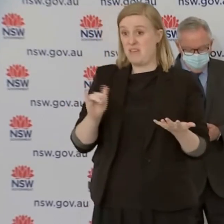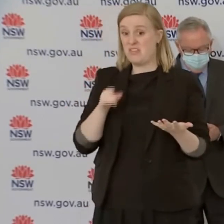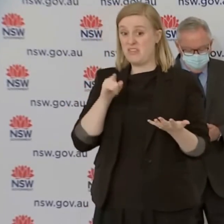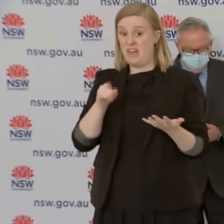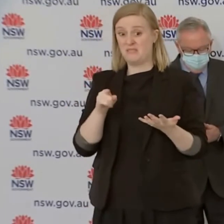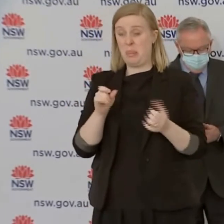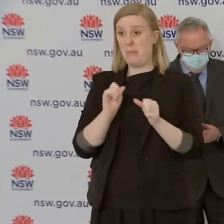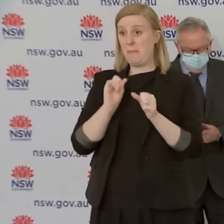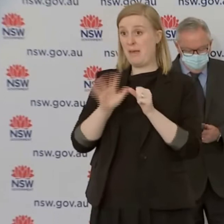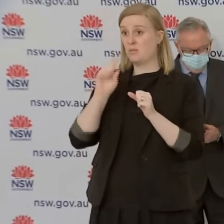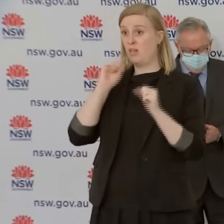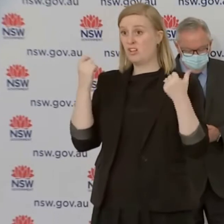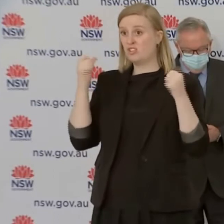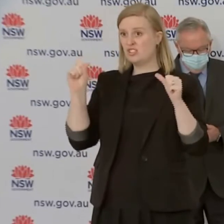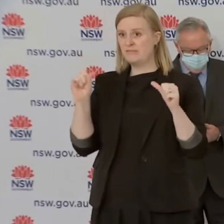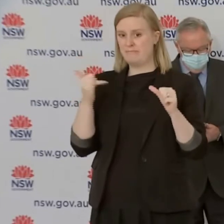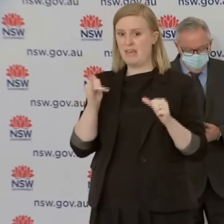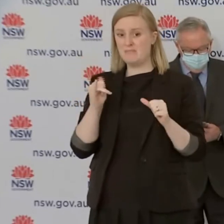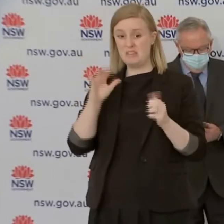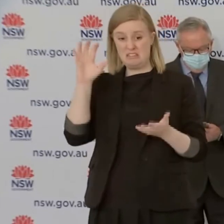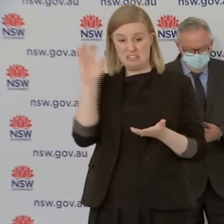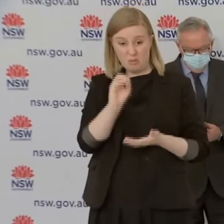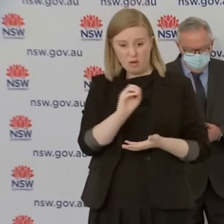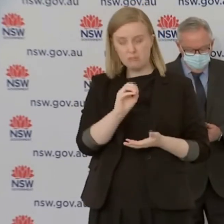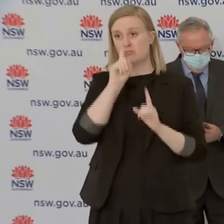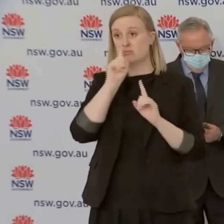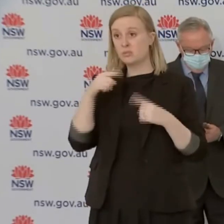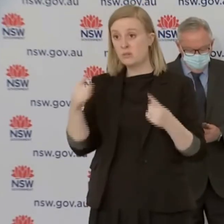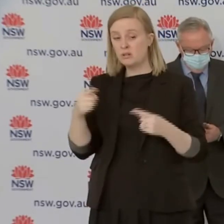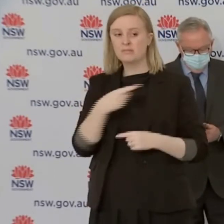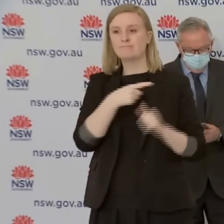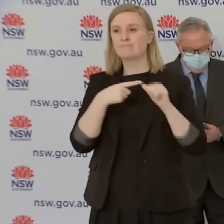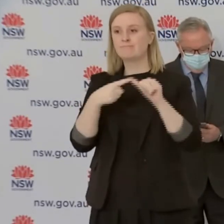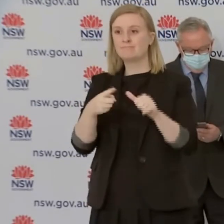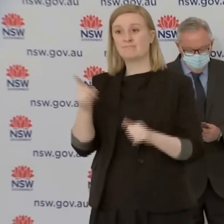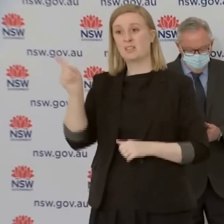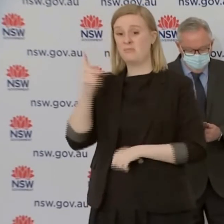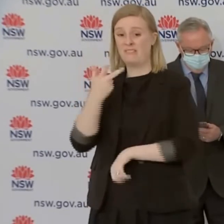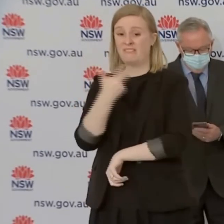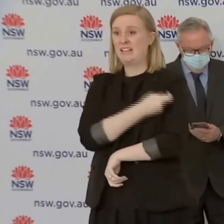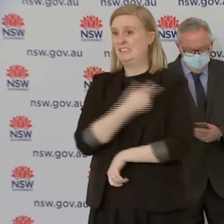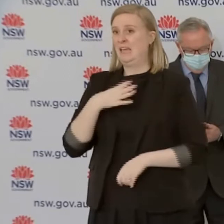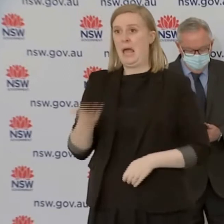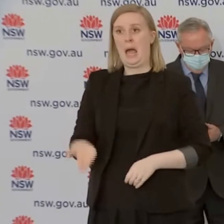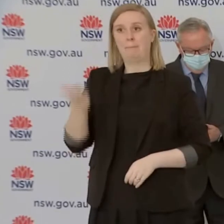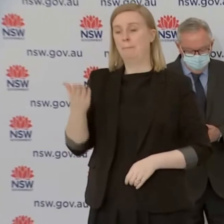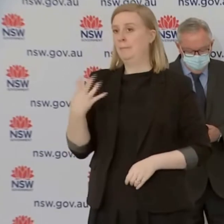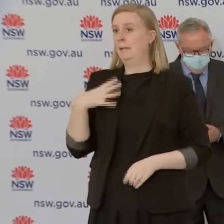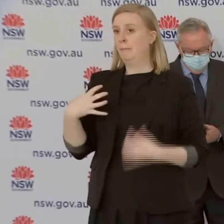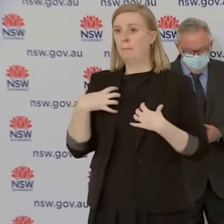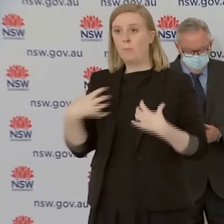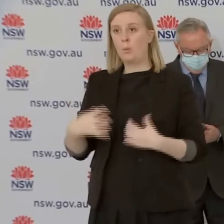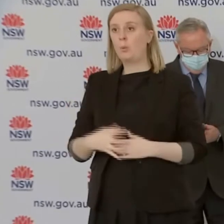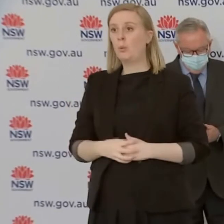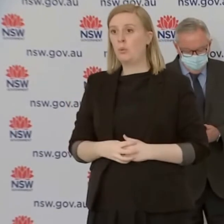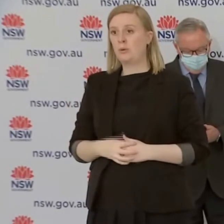Our vaccine coverage levels are not high enough. And as the Premier has said, we need to get those vaccine coverage levels